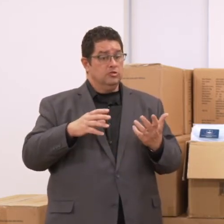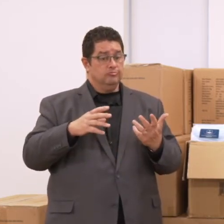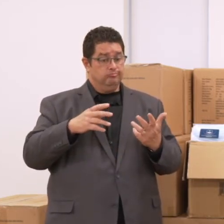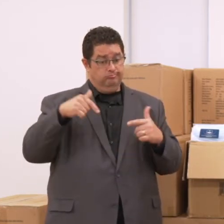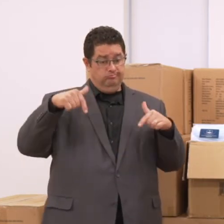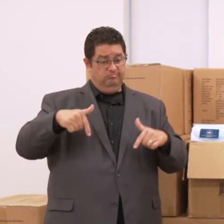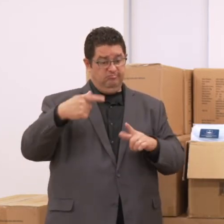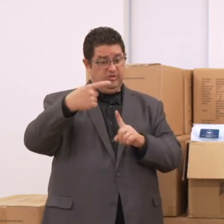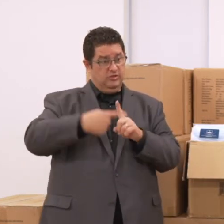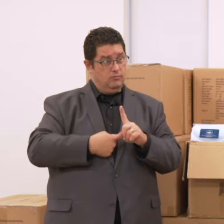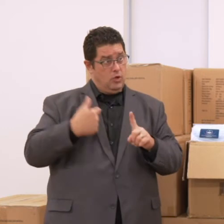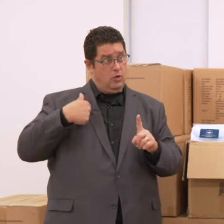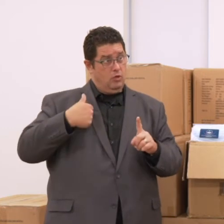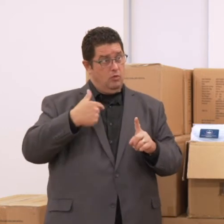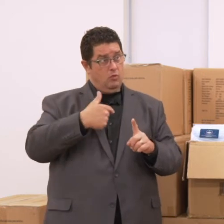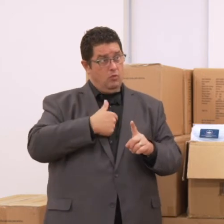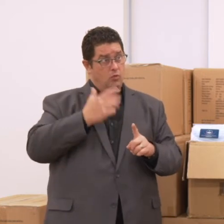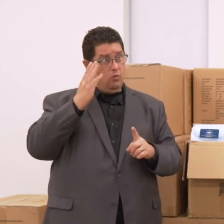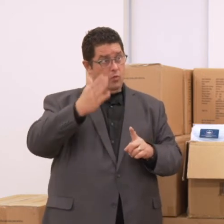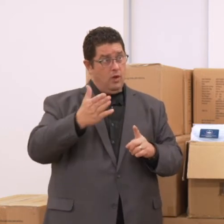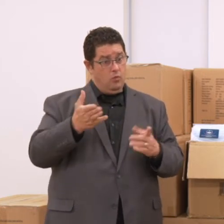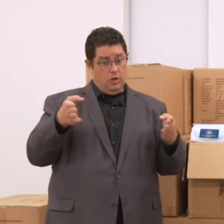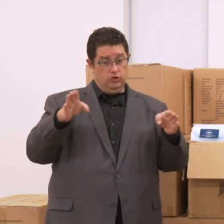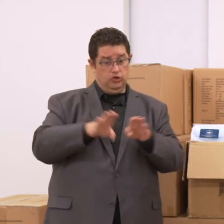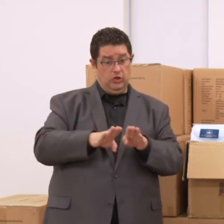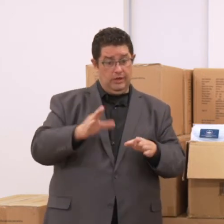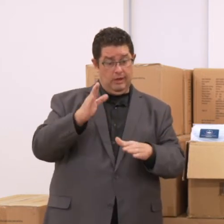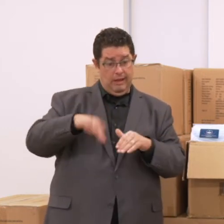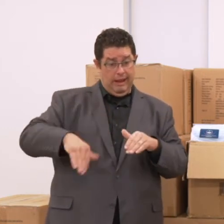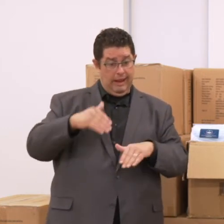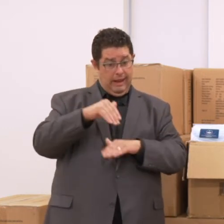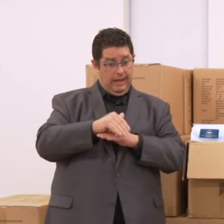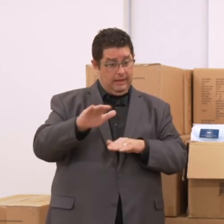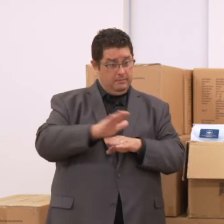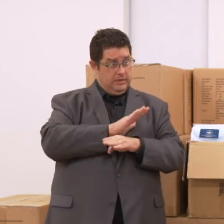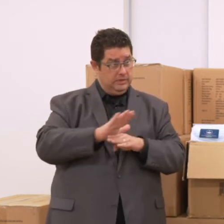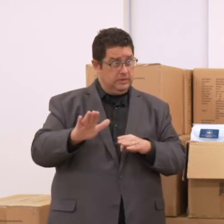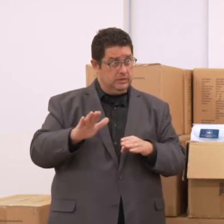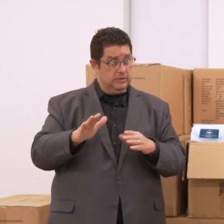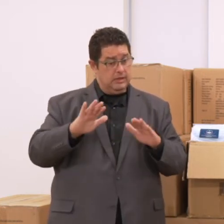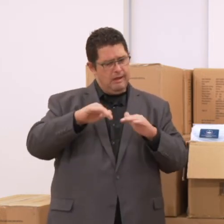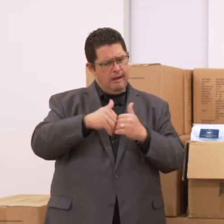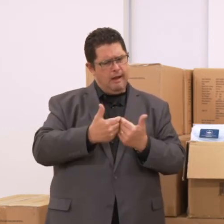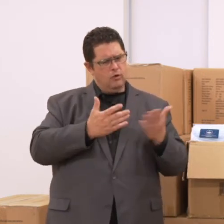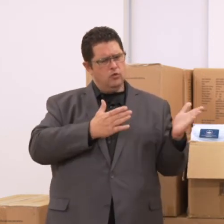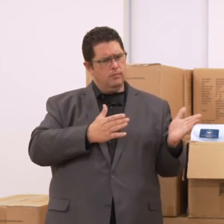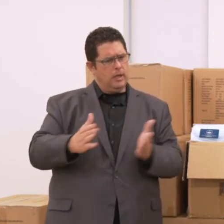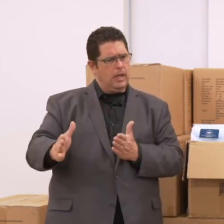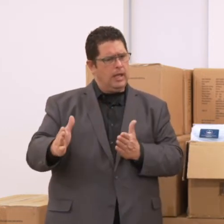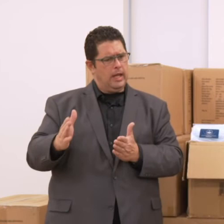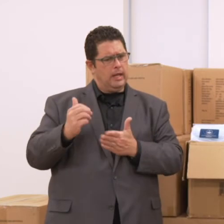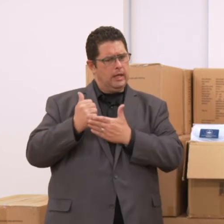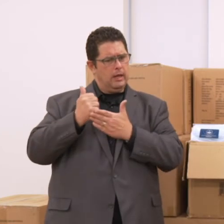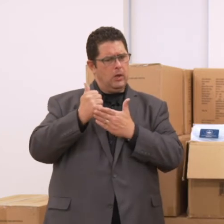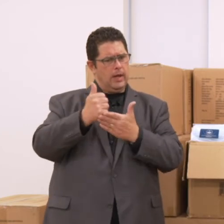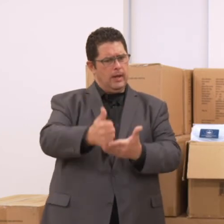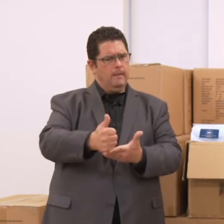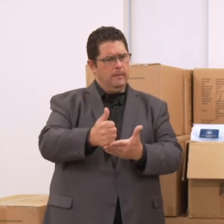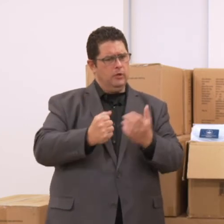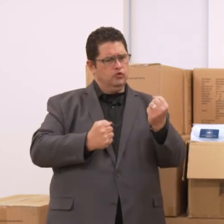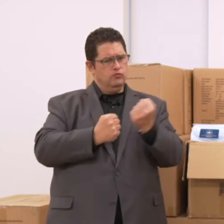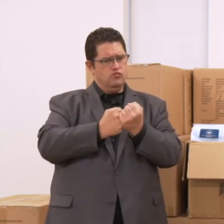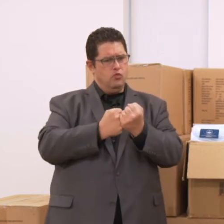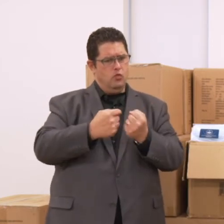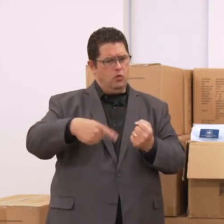this month, we're going to, shut down late night business here. How do you plan on helping